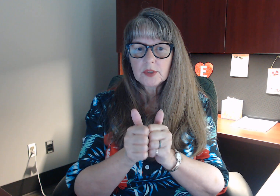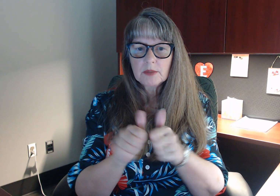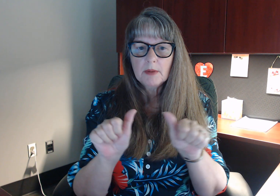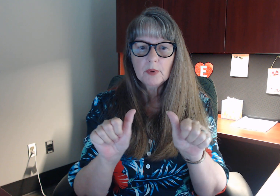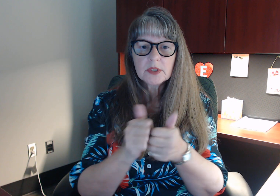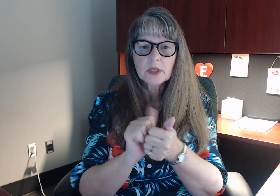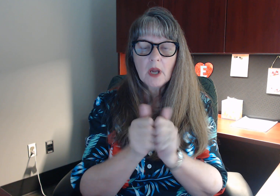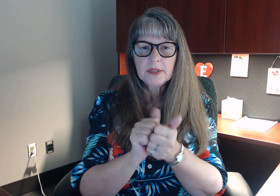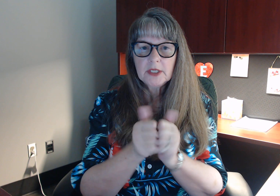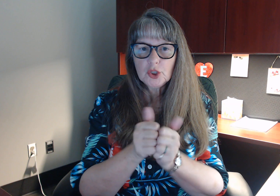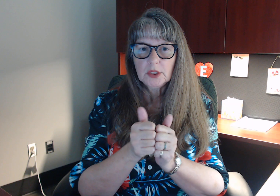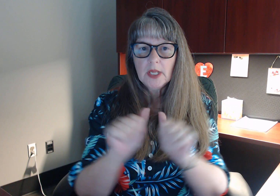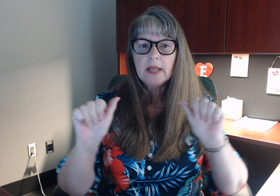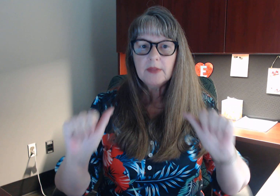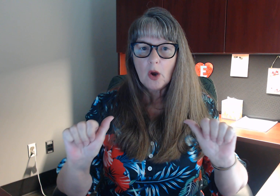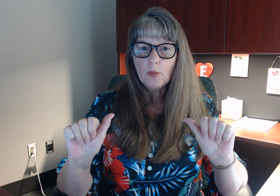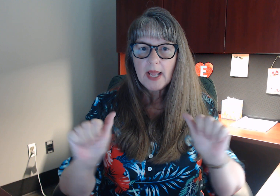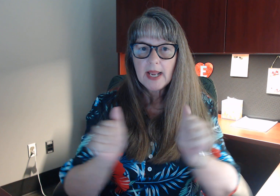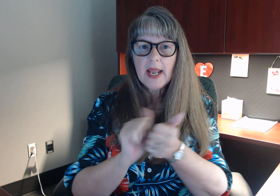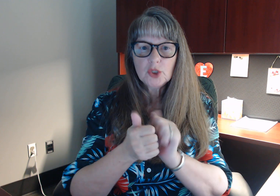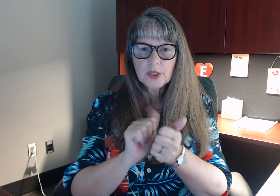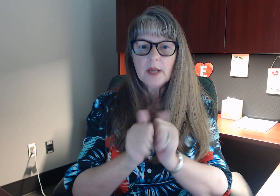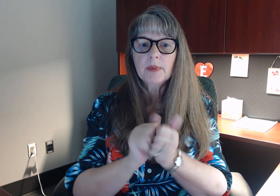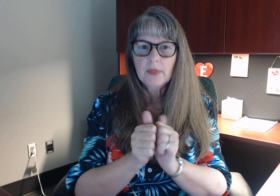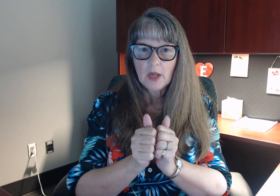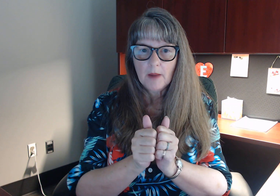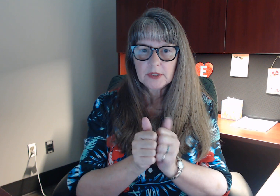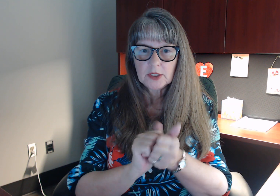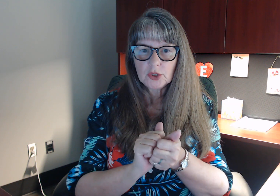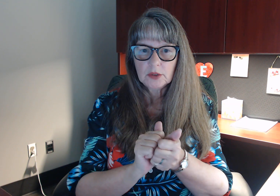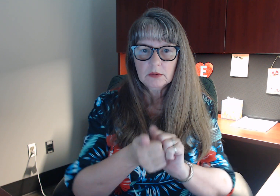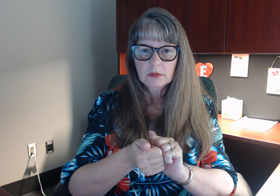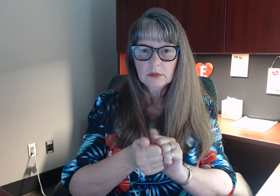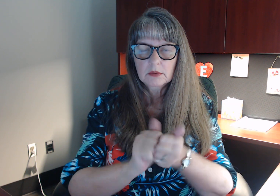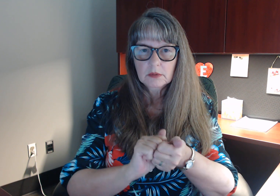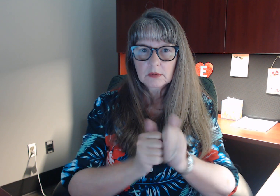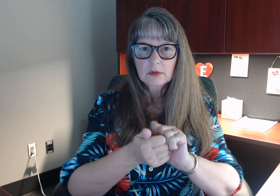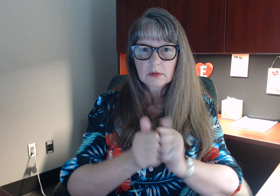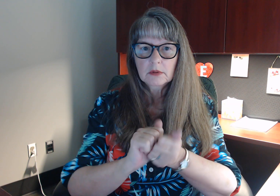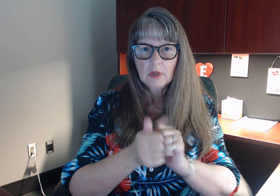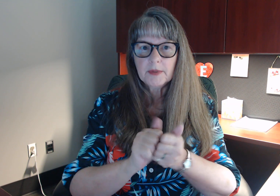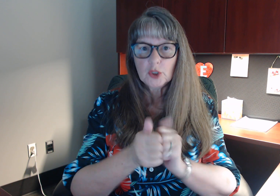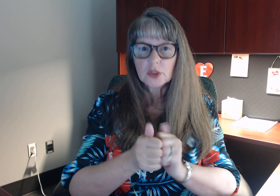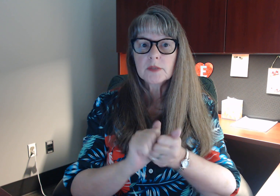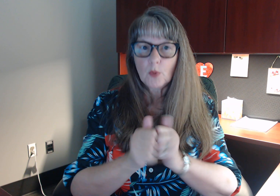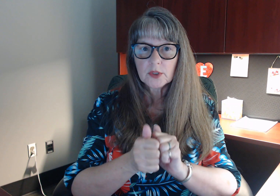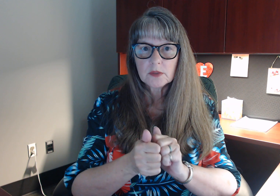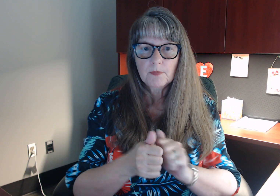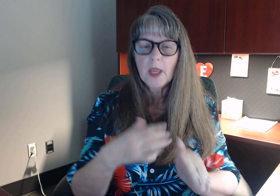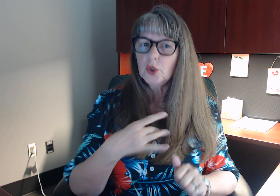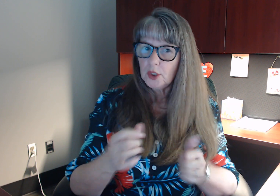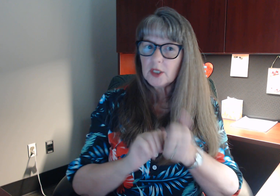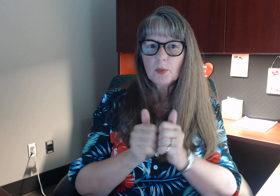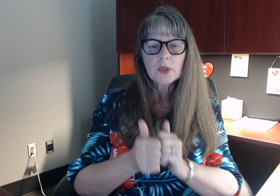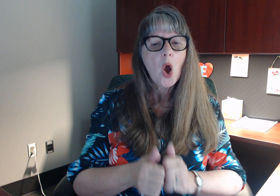Remember, it's the competition, the open A hand shape and the competition. Competition, sports. Do you like sports?